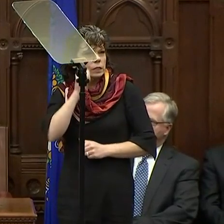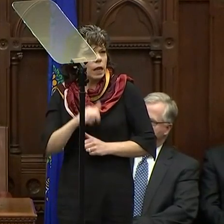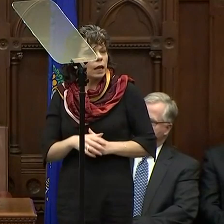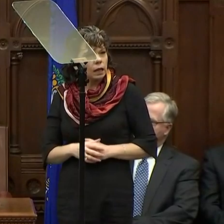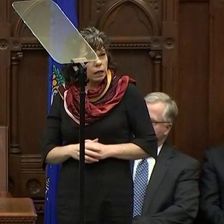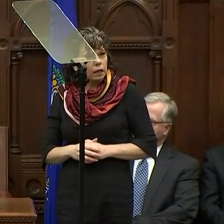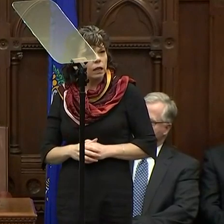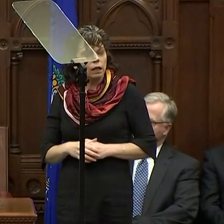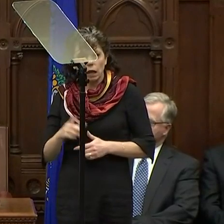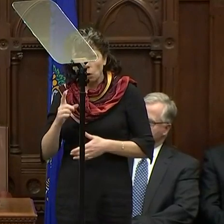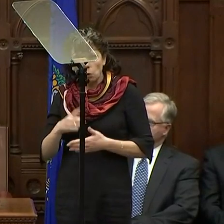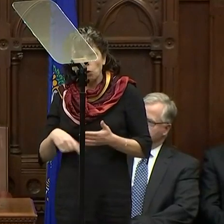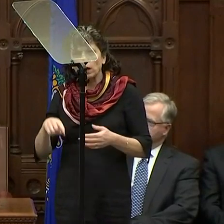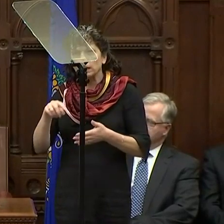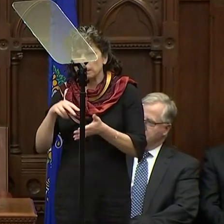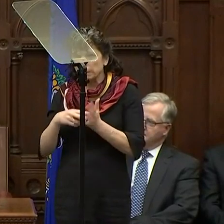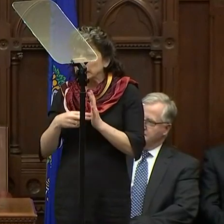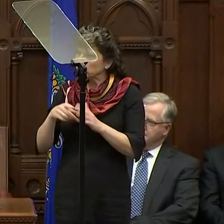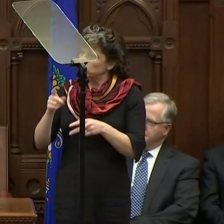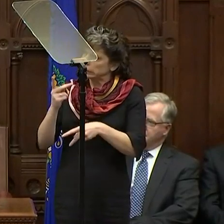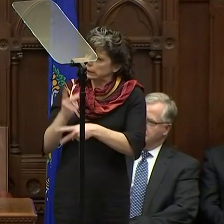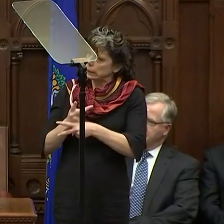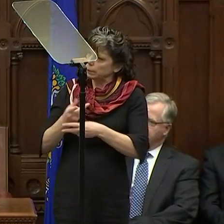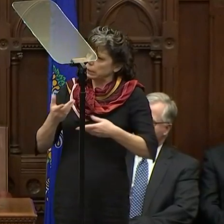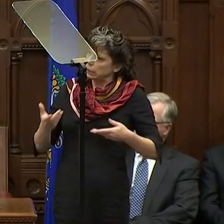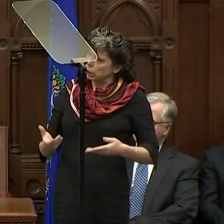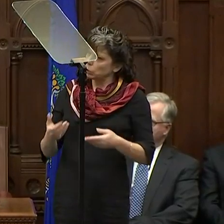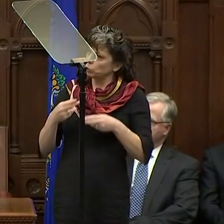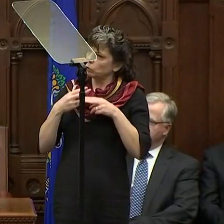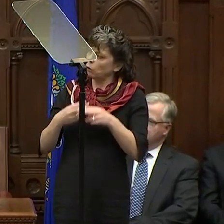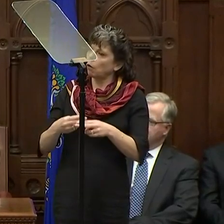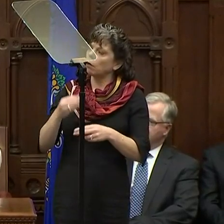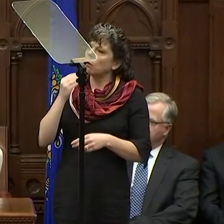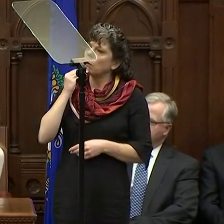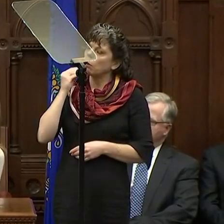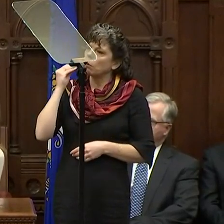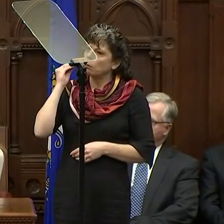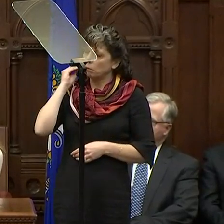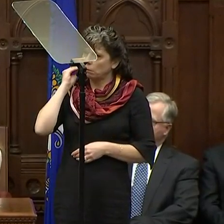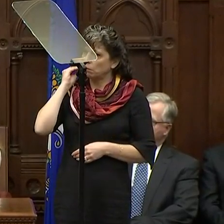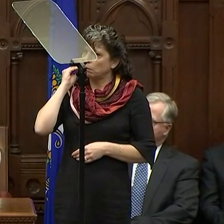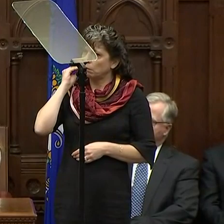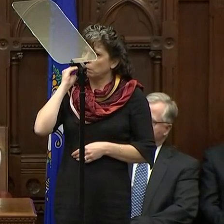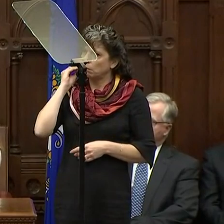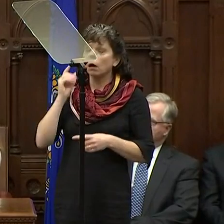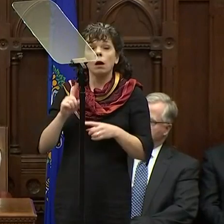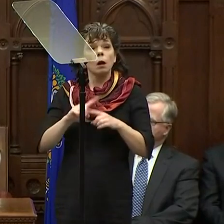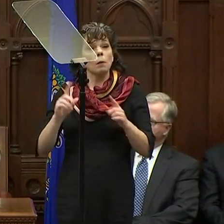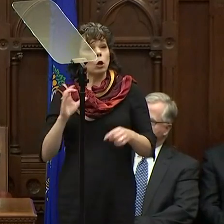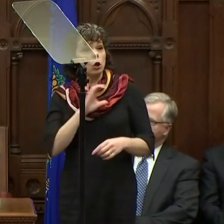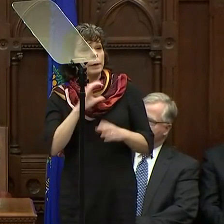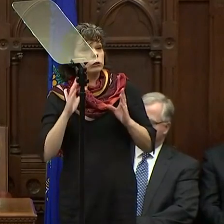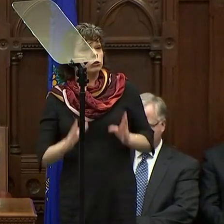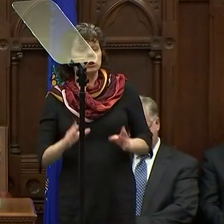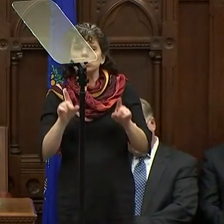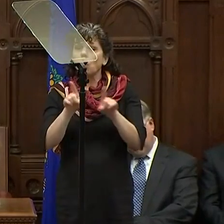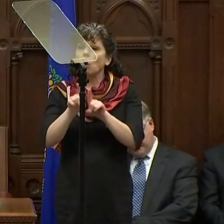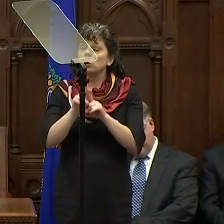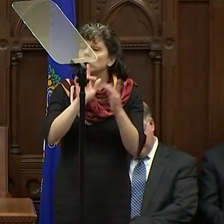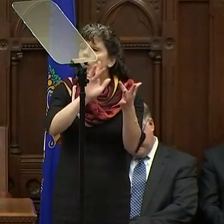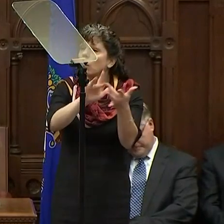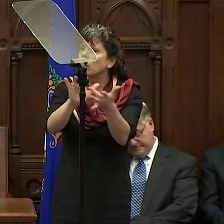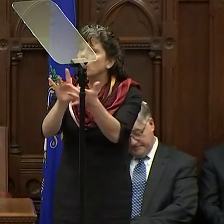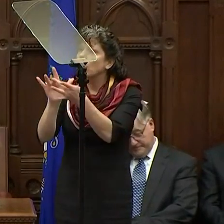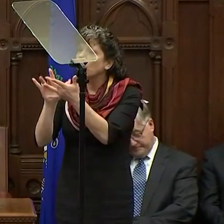takes to keep them here in Connecticut, so they call Connecticut home. Look, our commissioners are also reaching out every day to